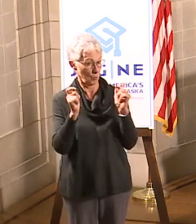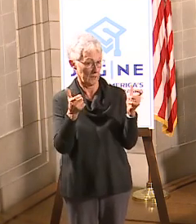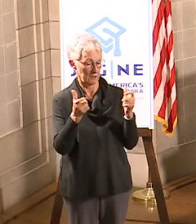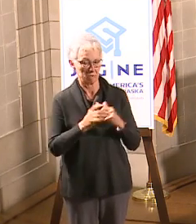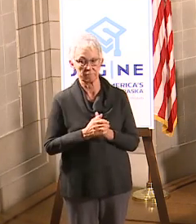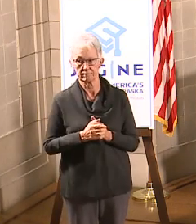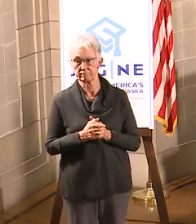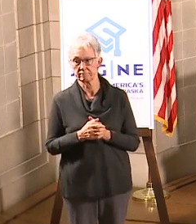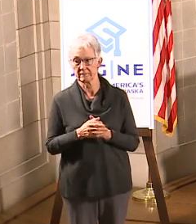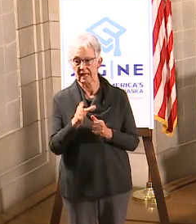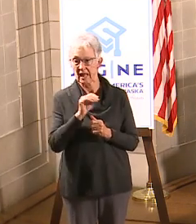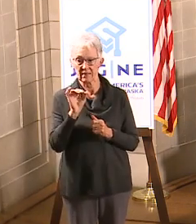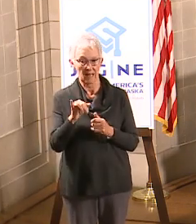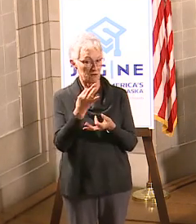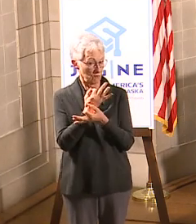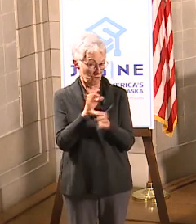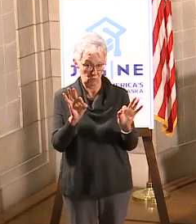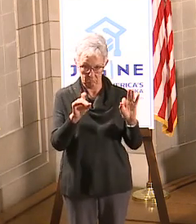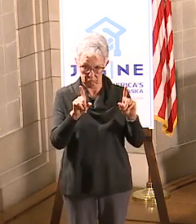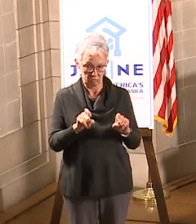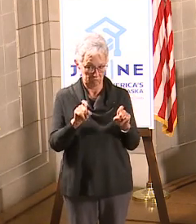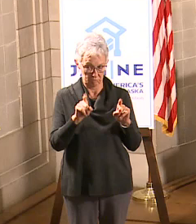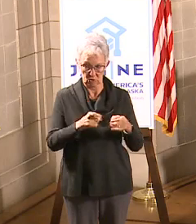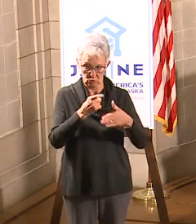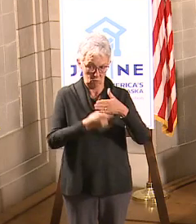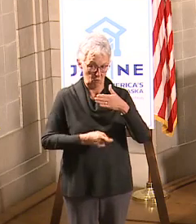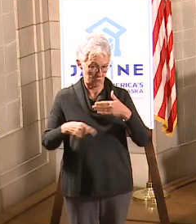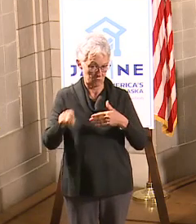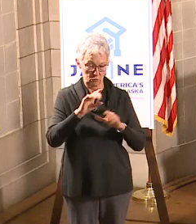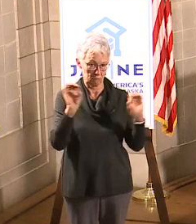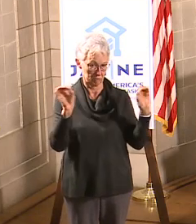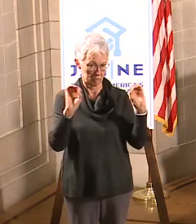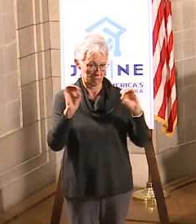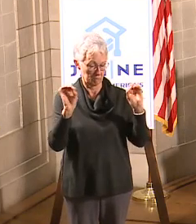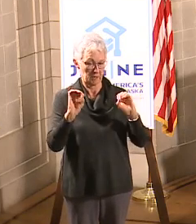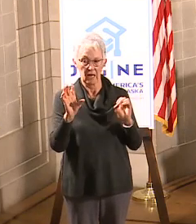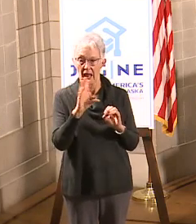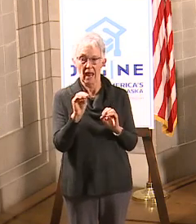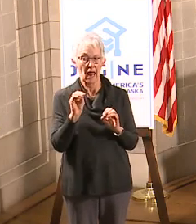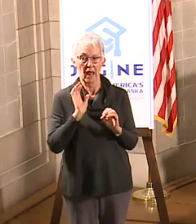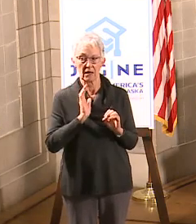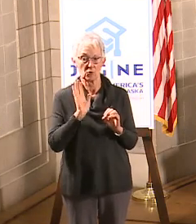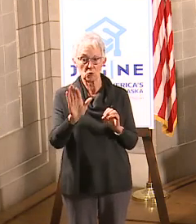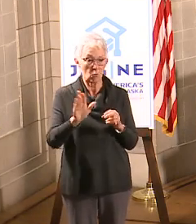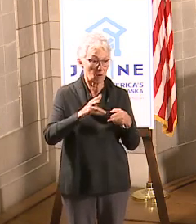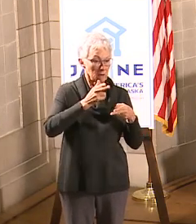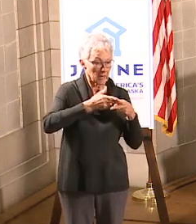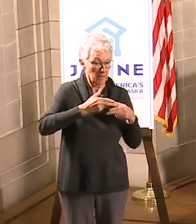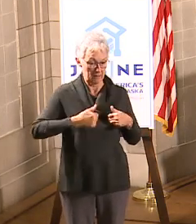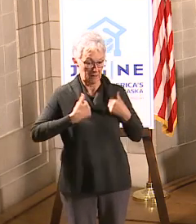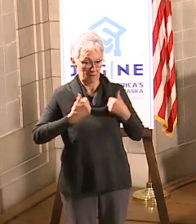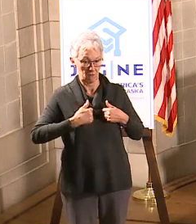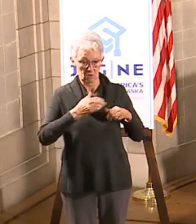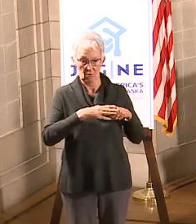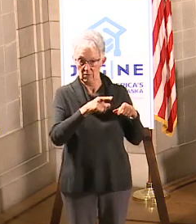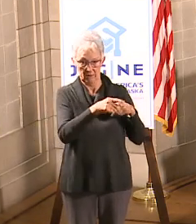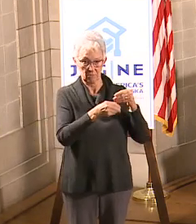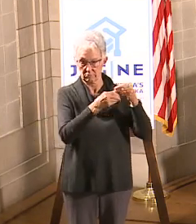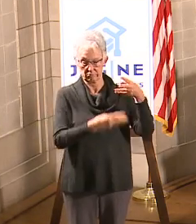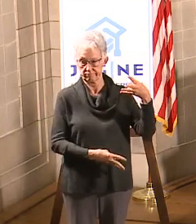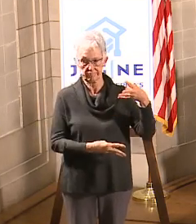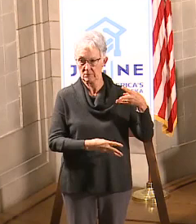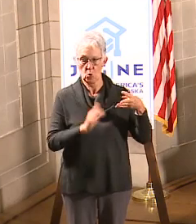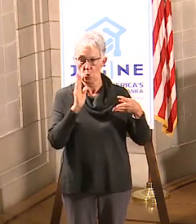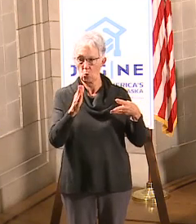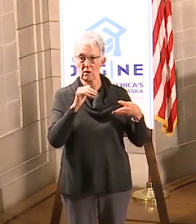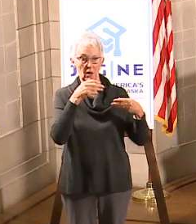We don't sell your data to anybody. Go sign up for Test Nebraska and you look for a schedule. We have increased those testing schedule slots so